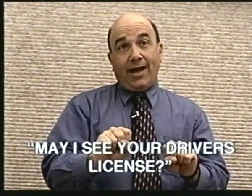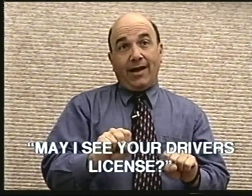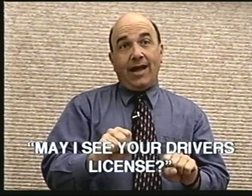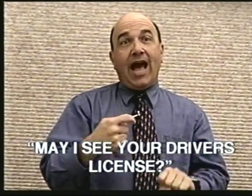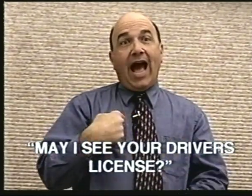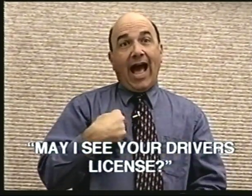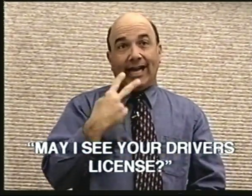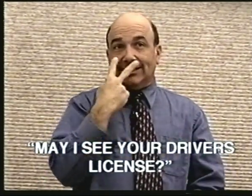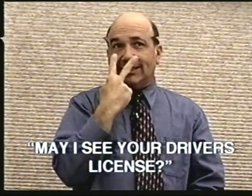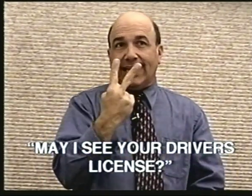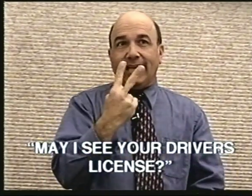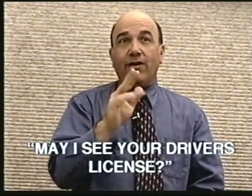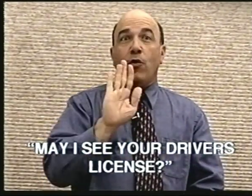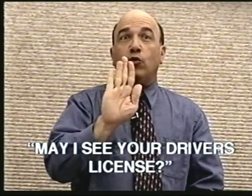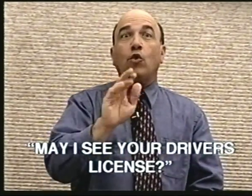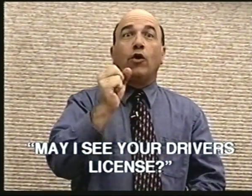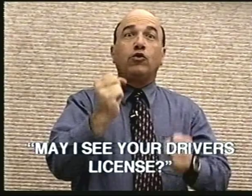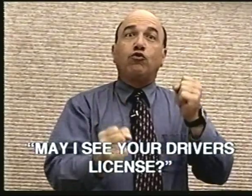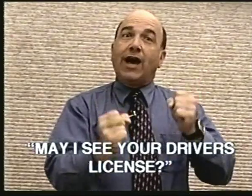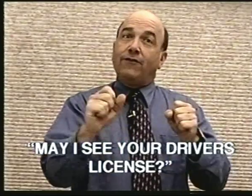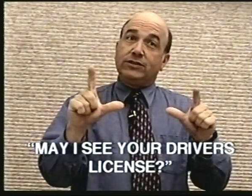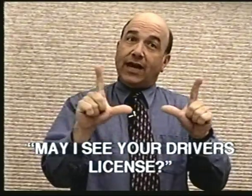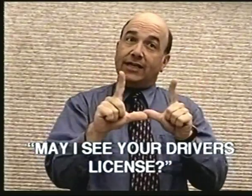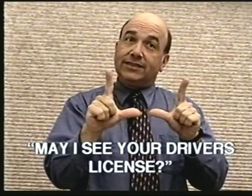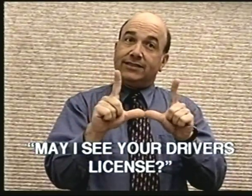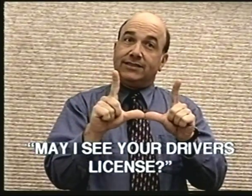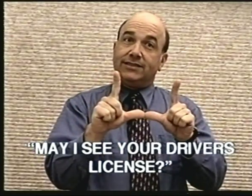May I see your driver's license?